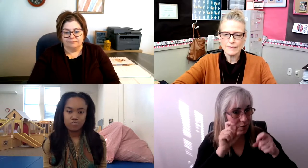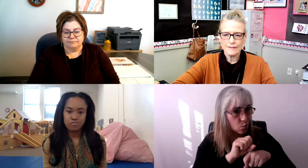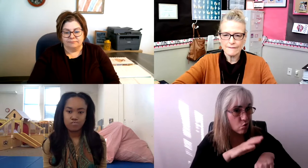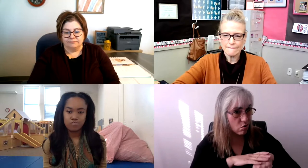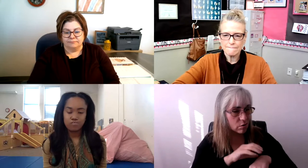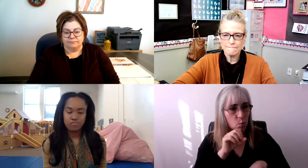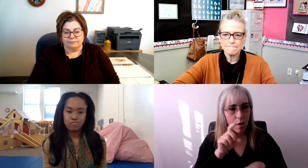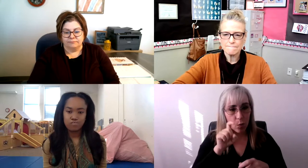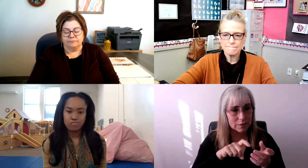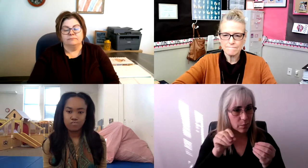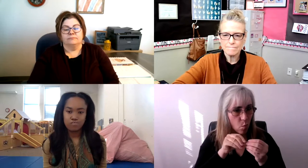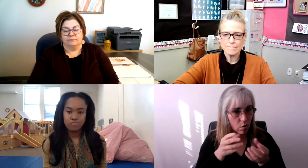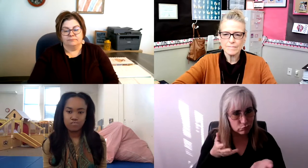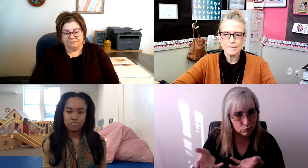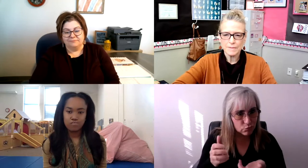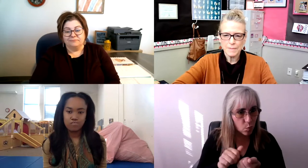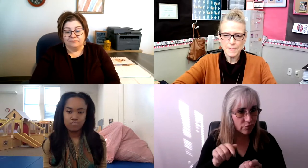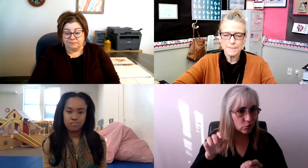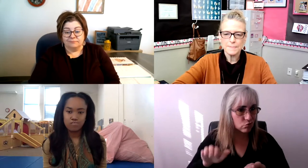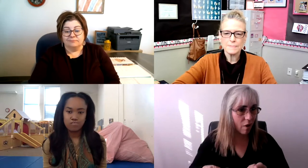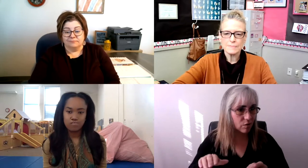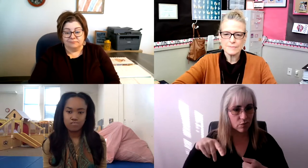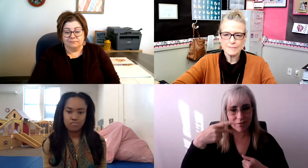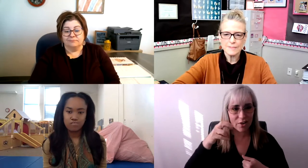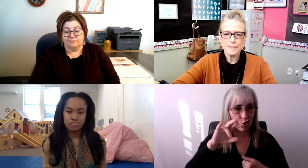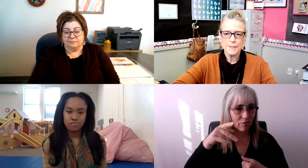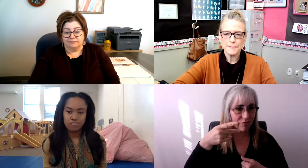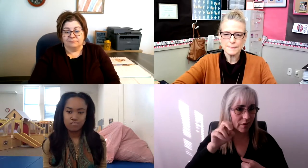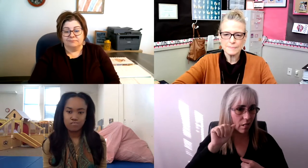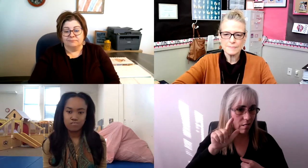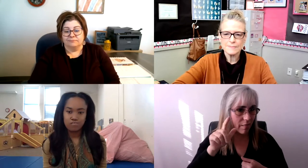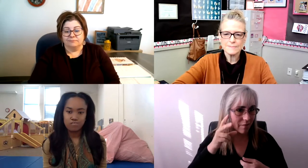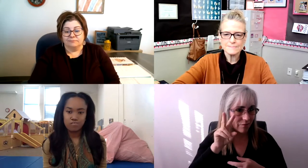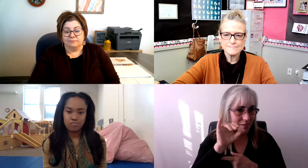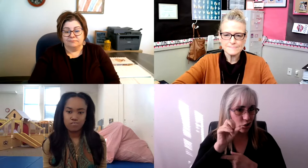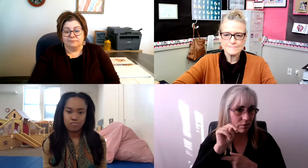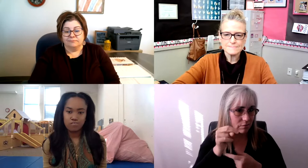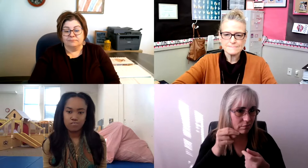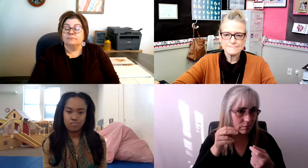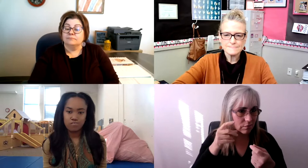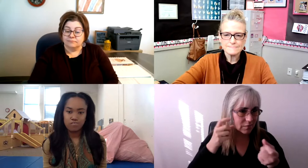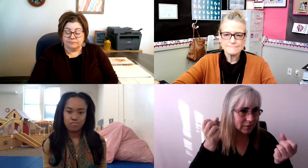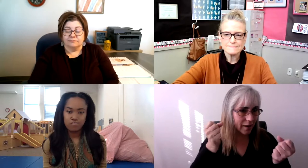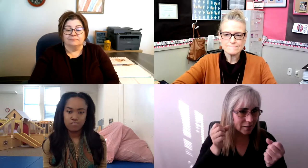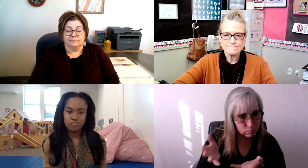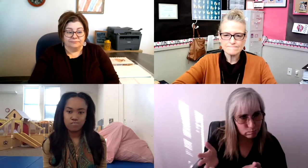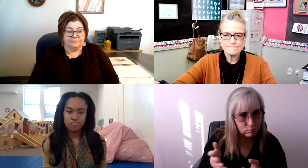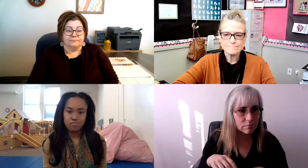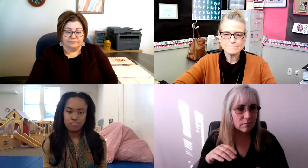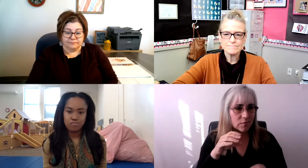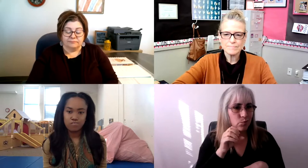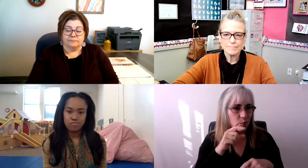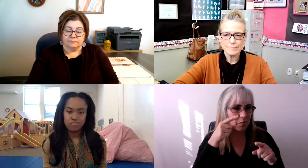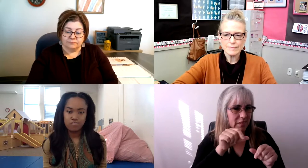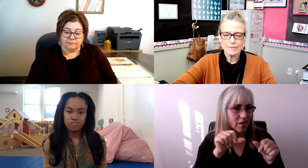I'm, you know, like noticing like, oh, the, you know, maybe the parents need to use more facial expressions, or maybe they